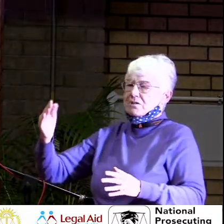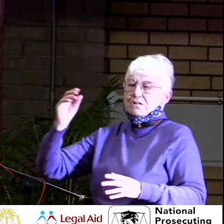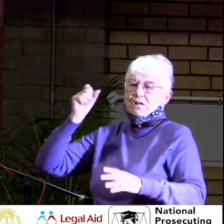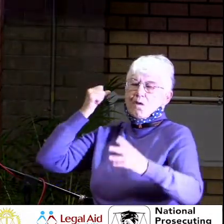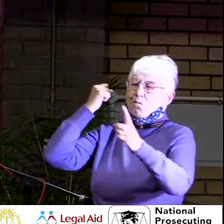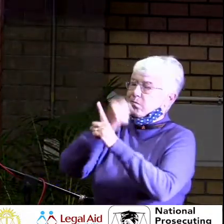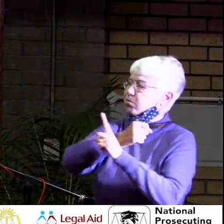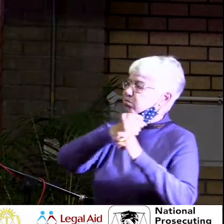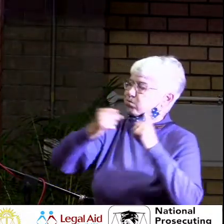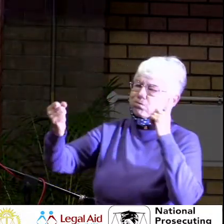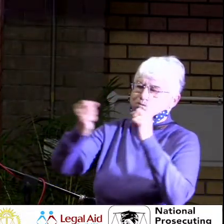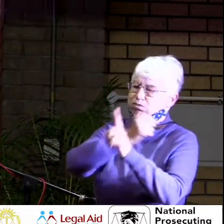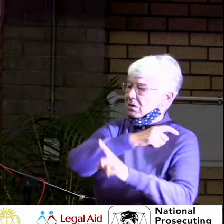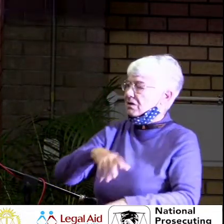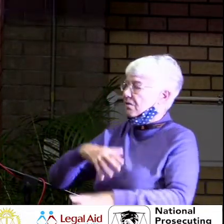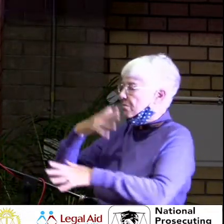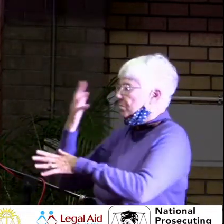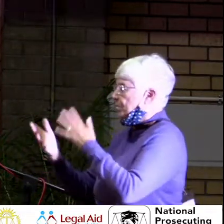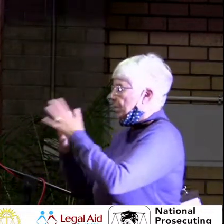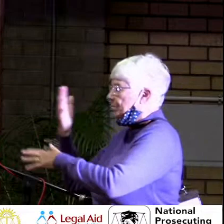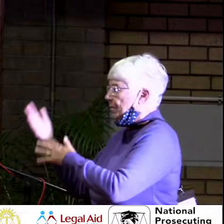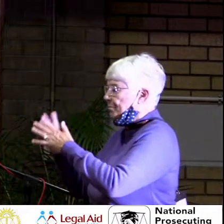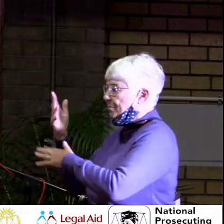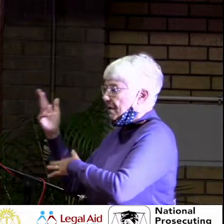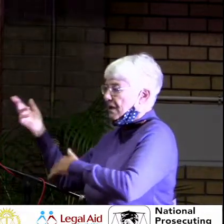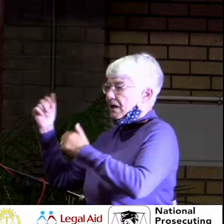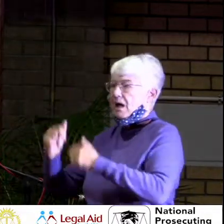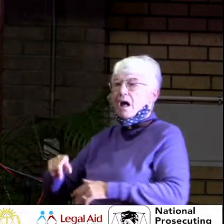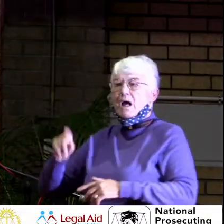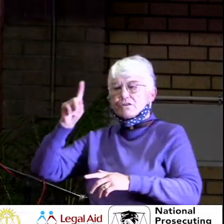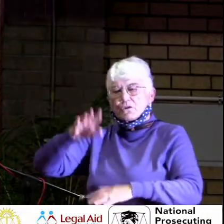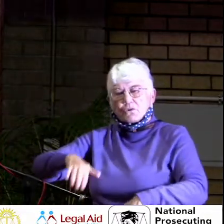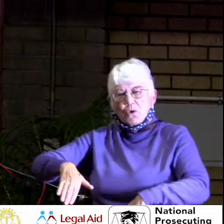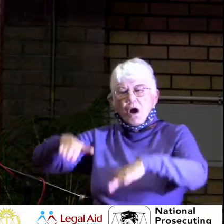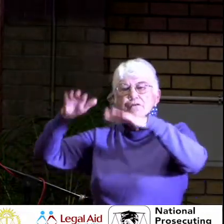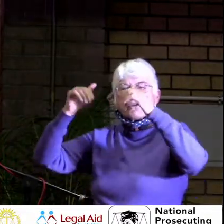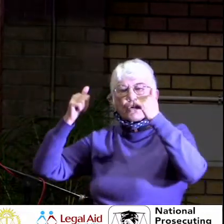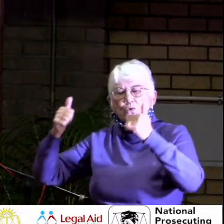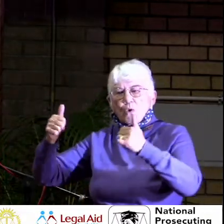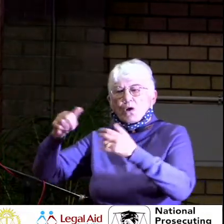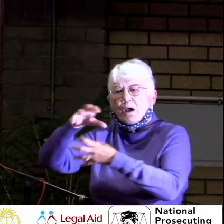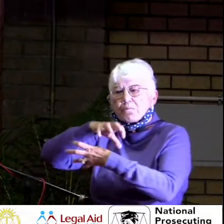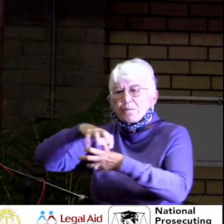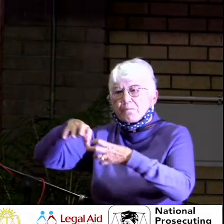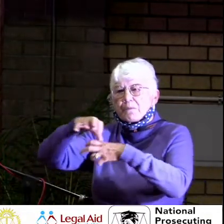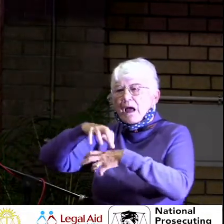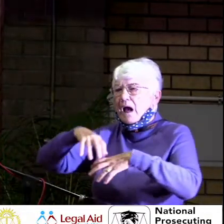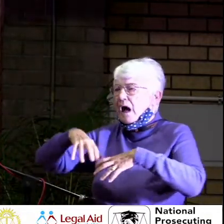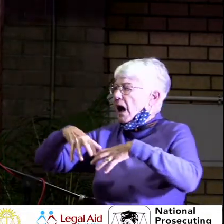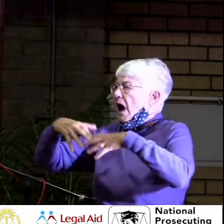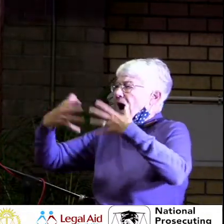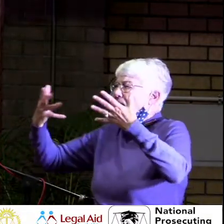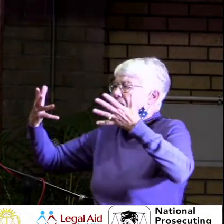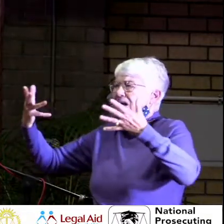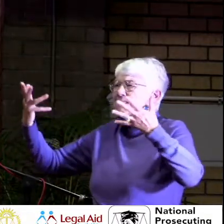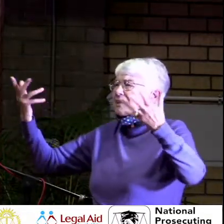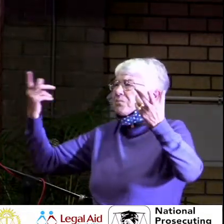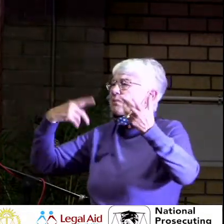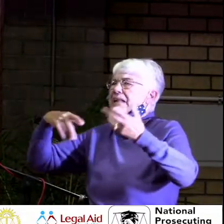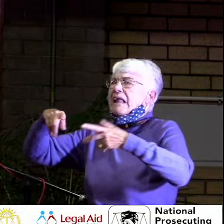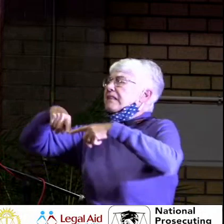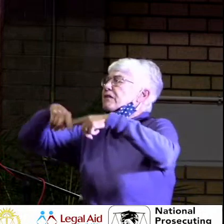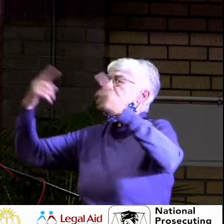She tells us that she's cut off from friends and family. Sy kan met niemand praat nie. So nou sit ons